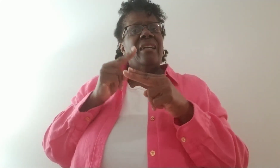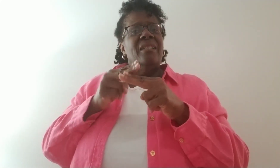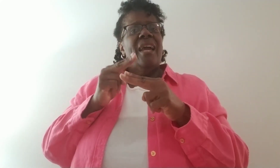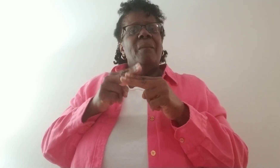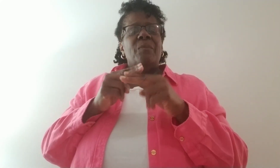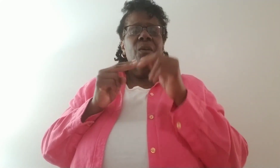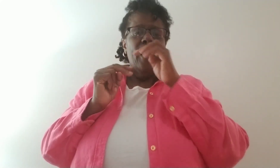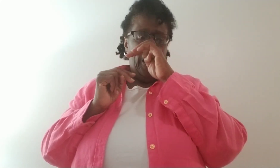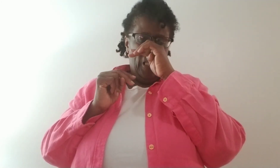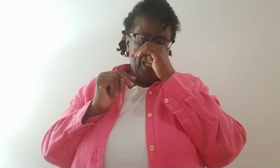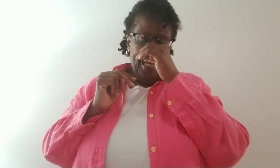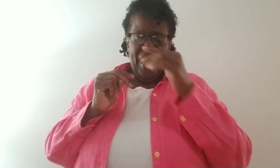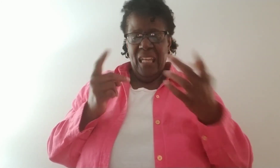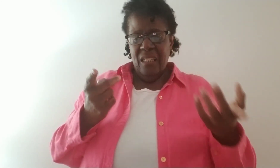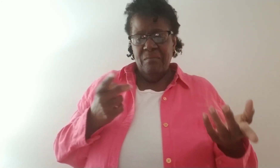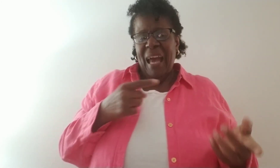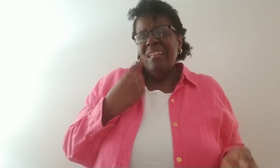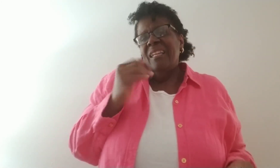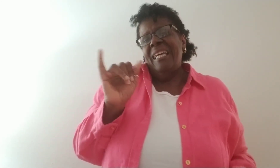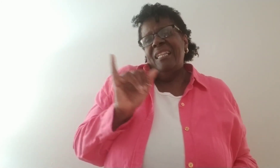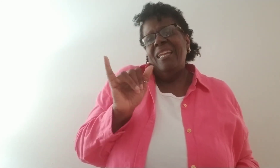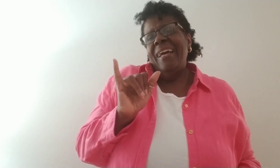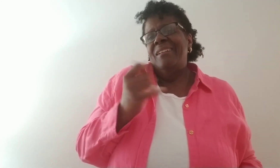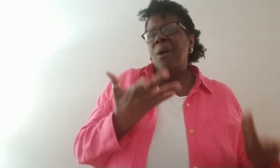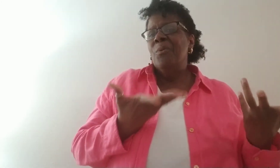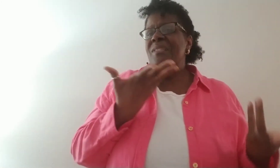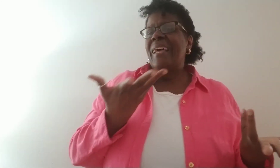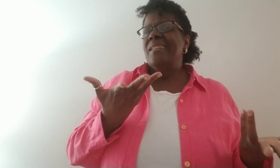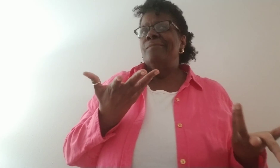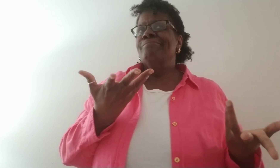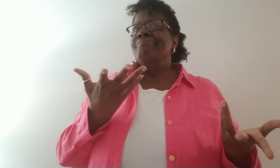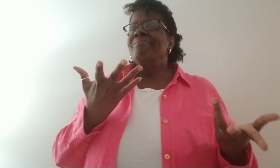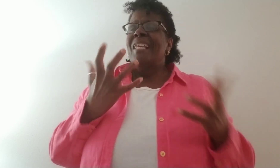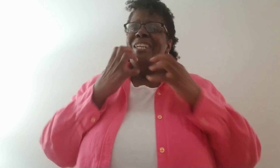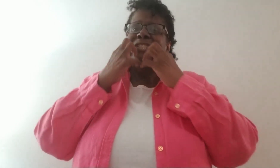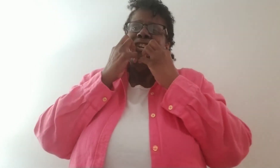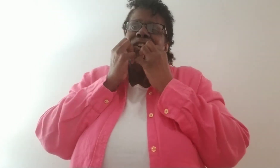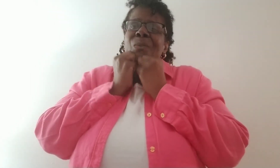name, all right? And I look at it like, almost like a term,